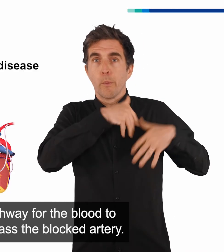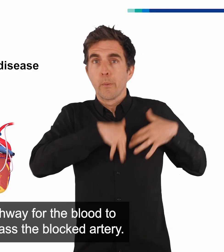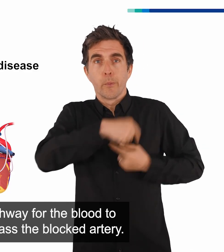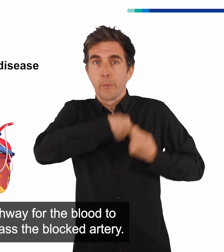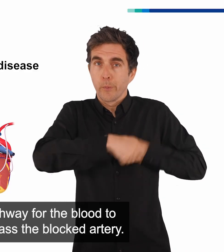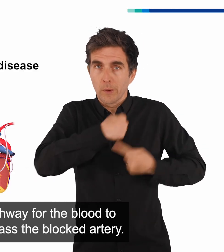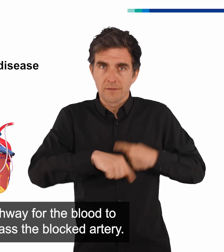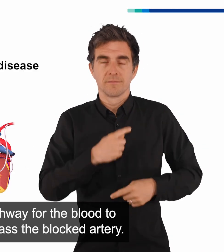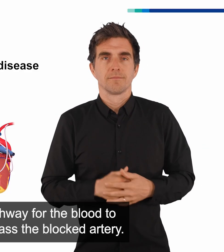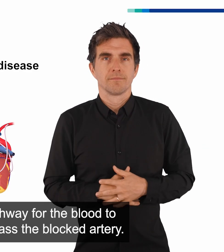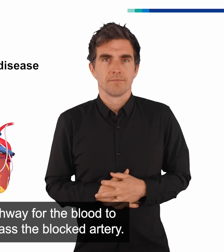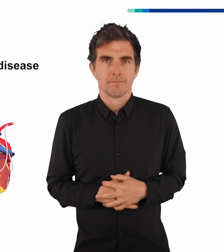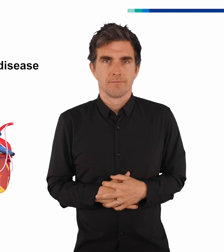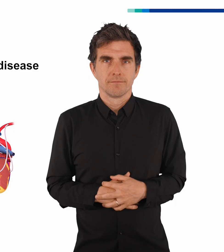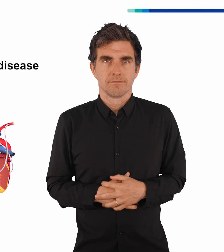muscle.